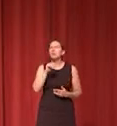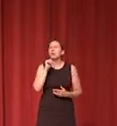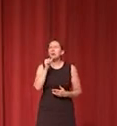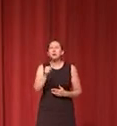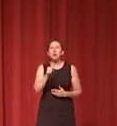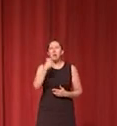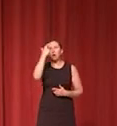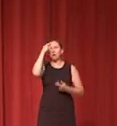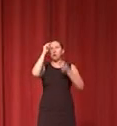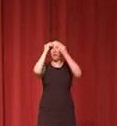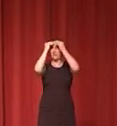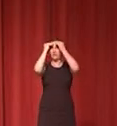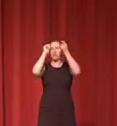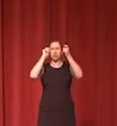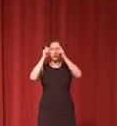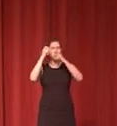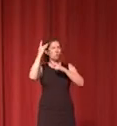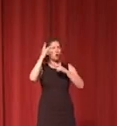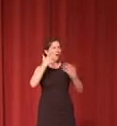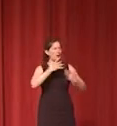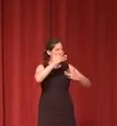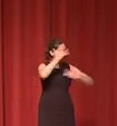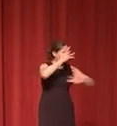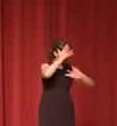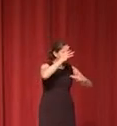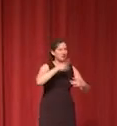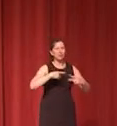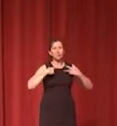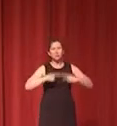illness. So if I'm in the hospital with a pneumonia